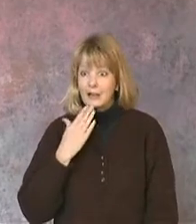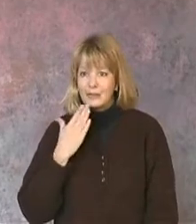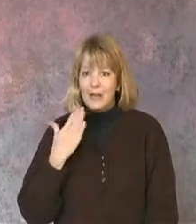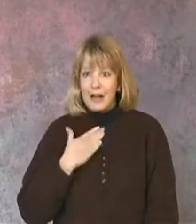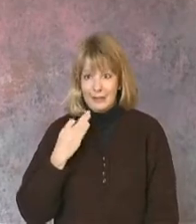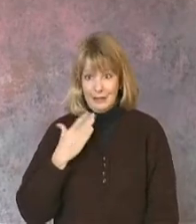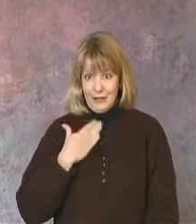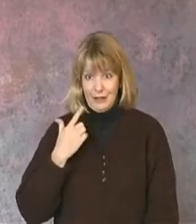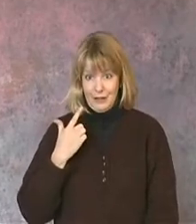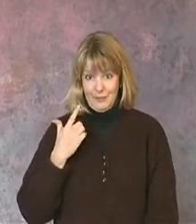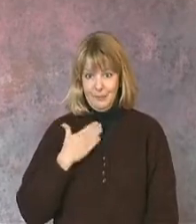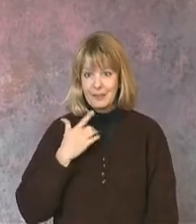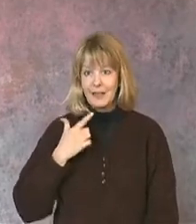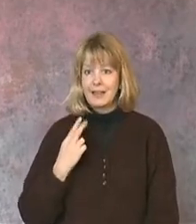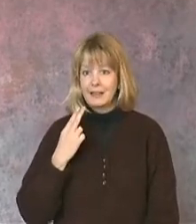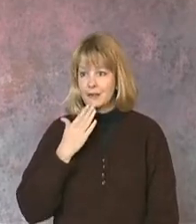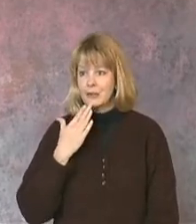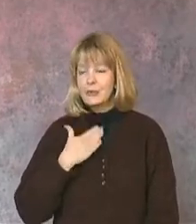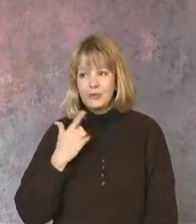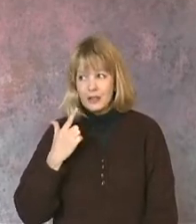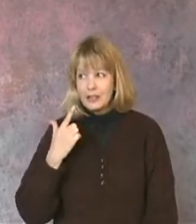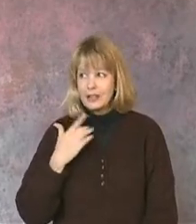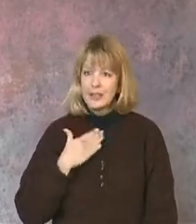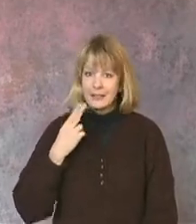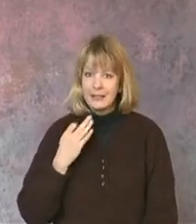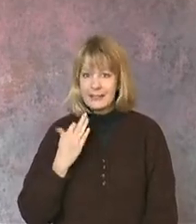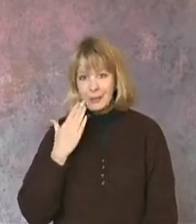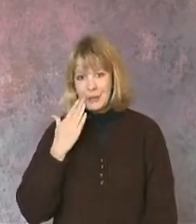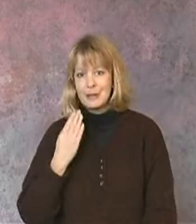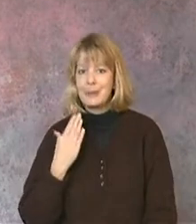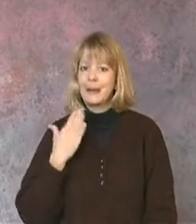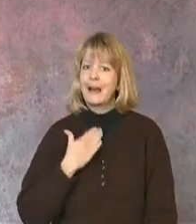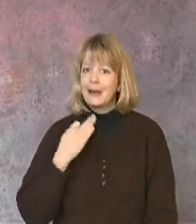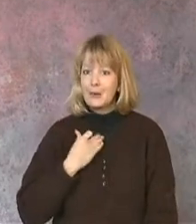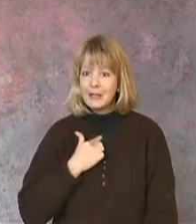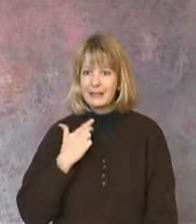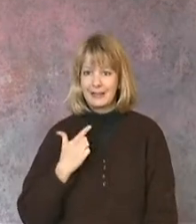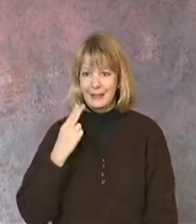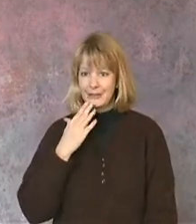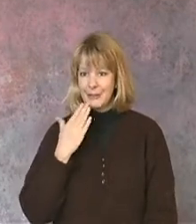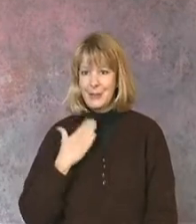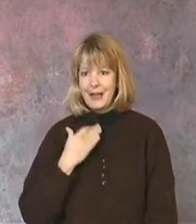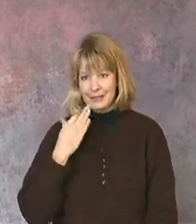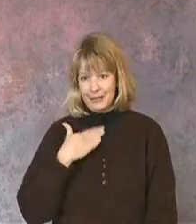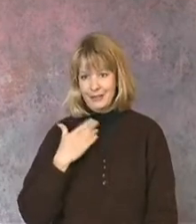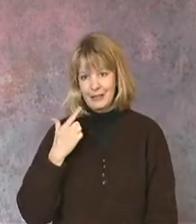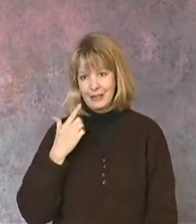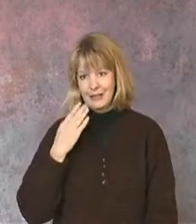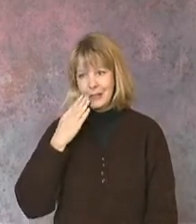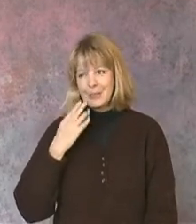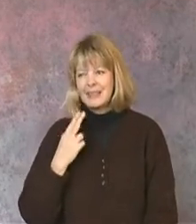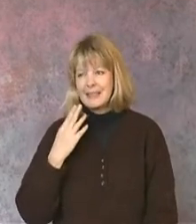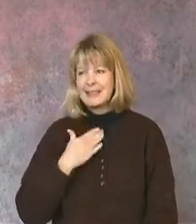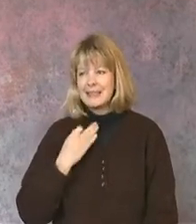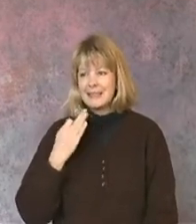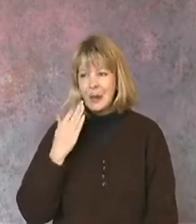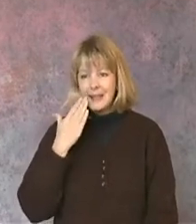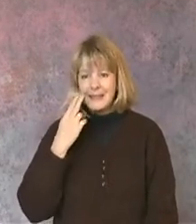love to ice fish. I love to fish in the summer, but I really love to ice fish because it's so easy